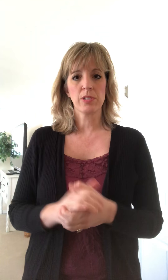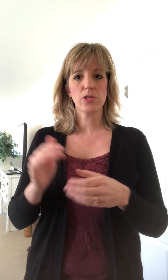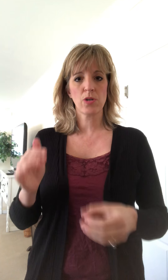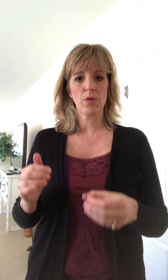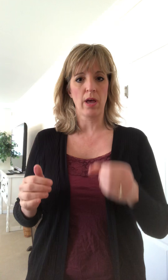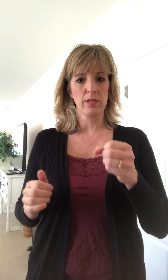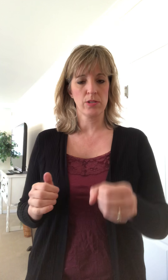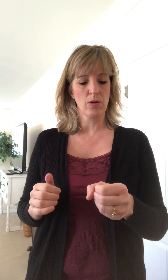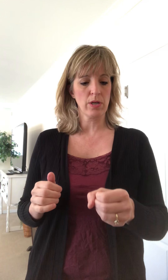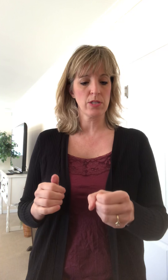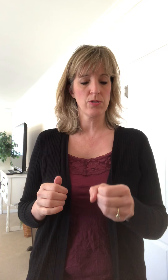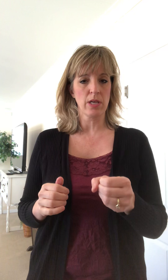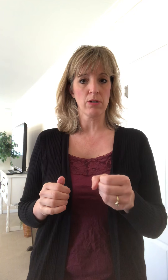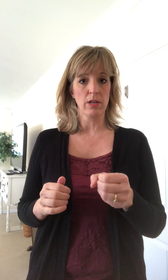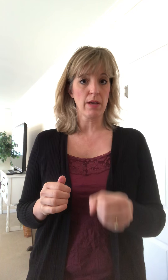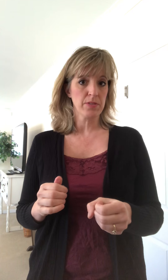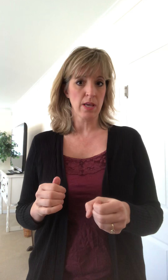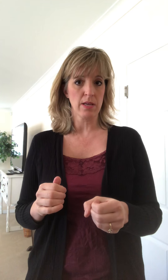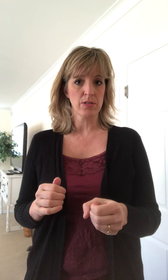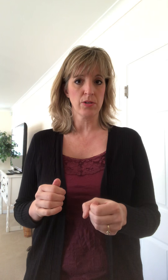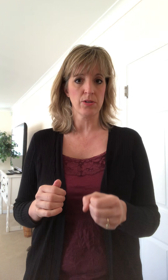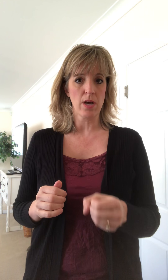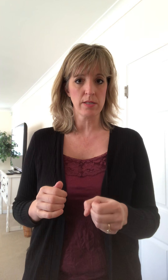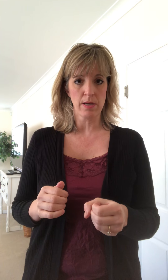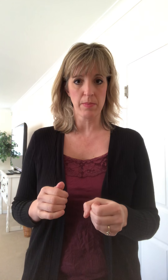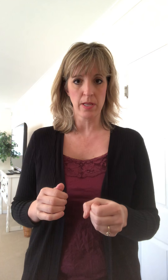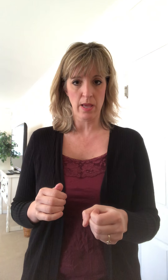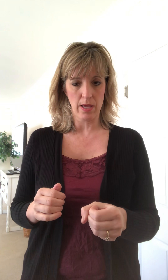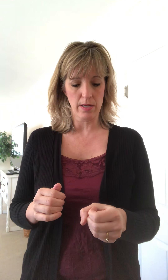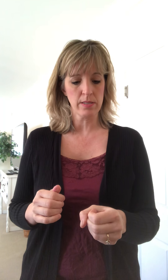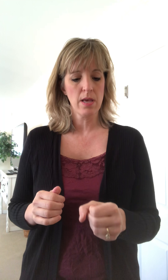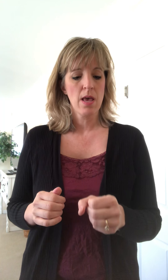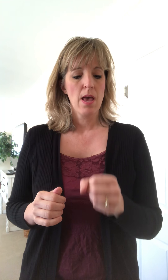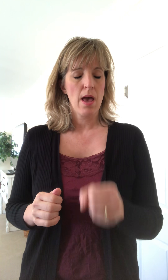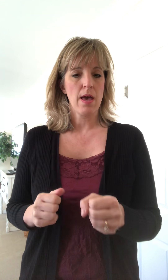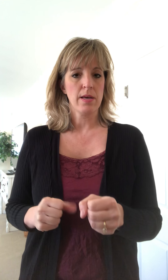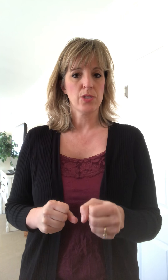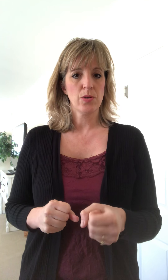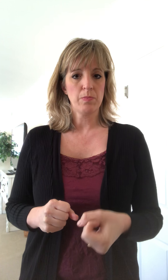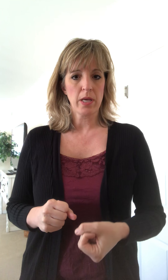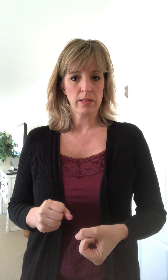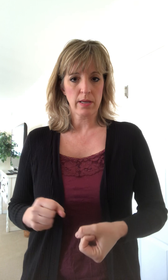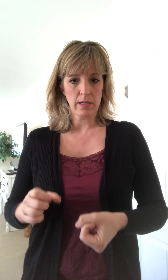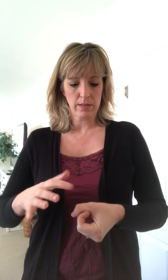is soda. Soda is you take your left hand or your non-dominant hand and you make like a